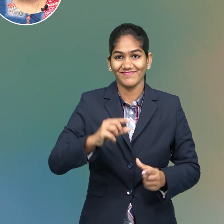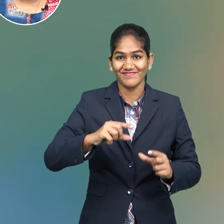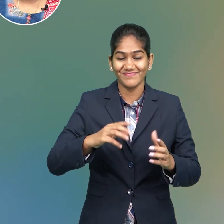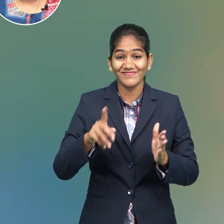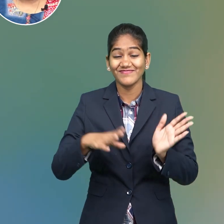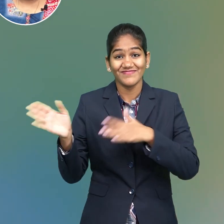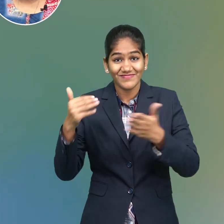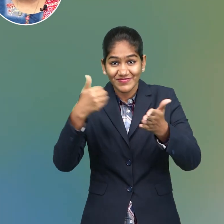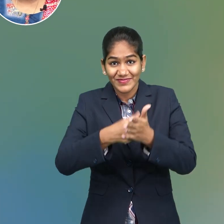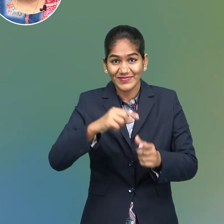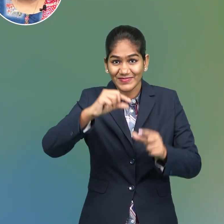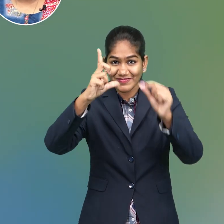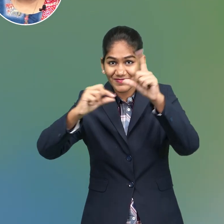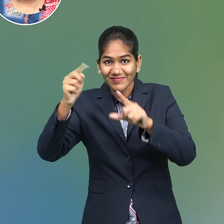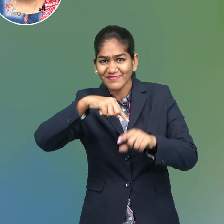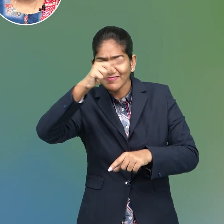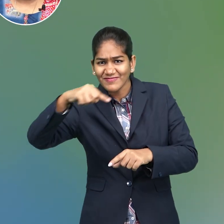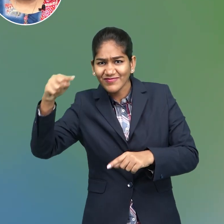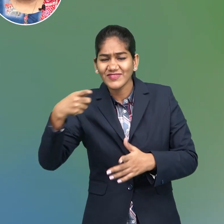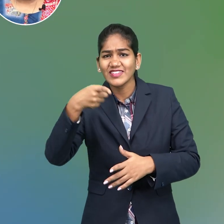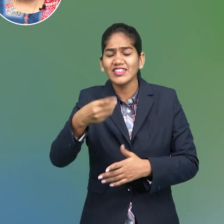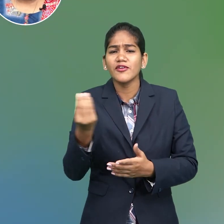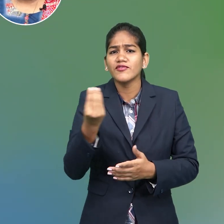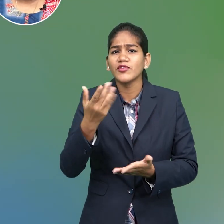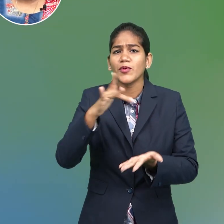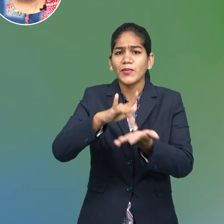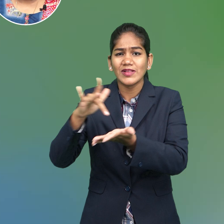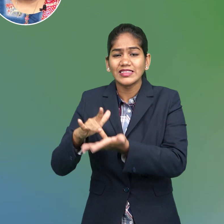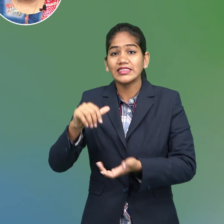Climographs of few places in India.